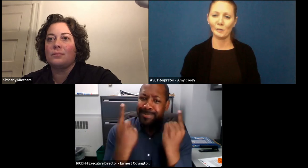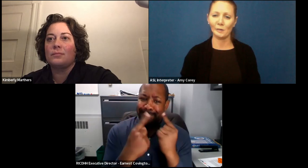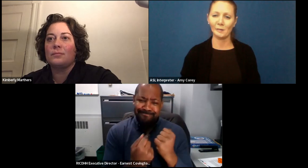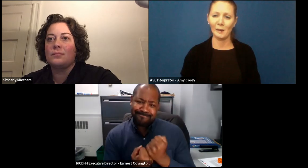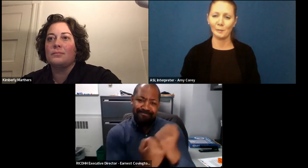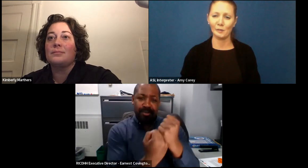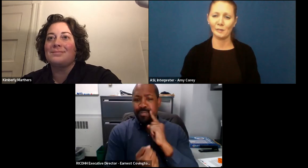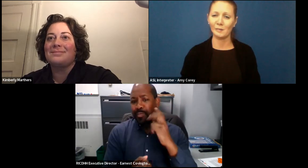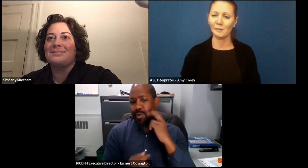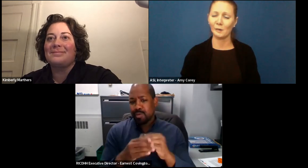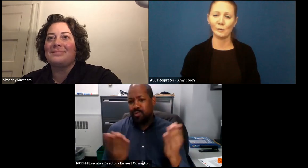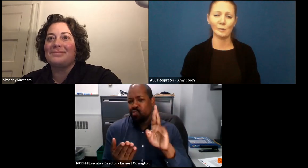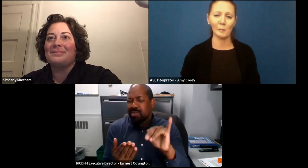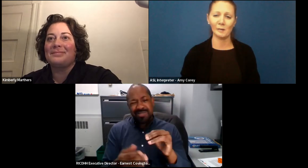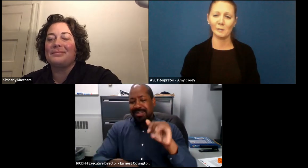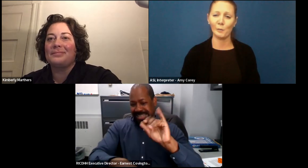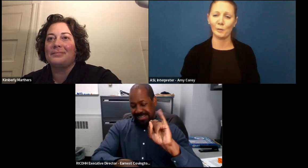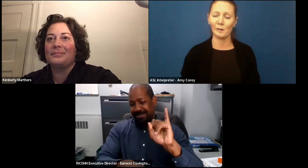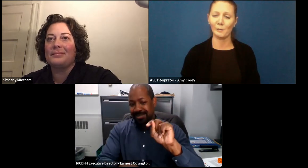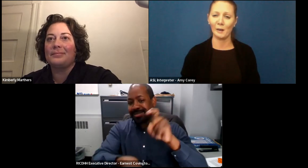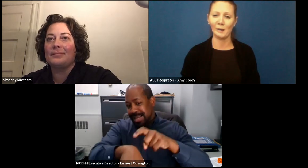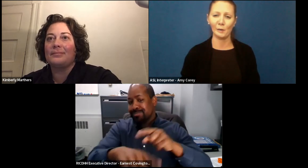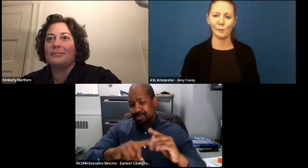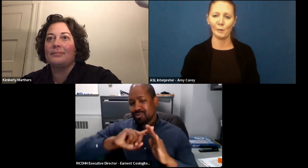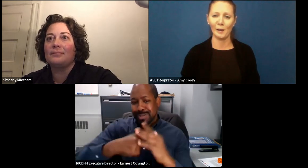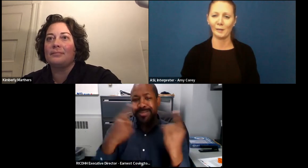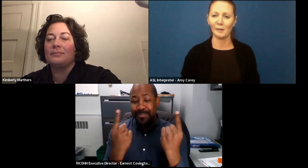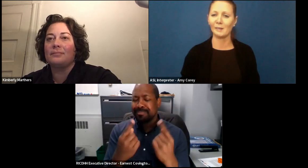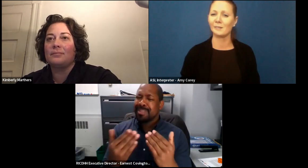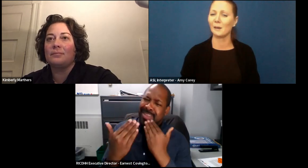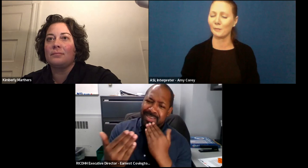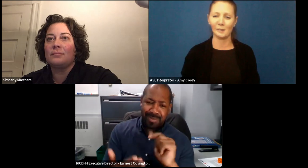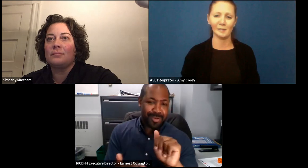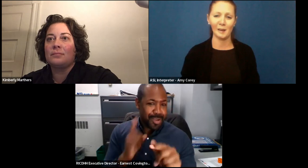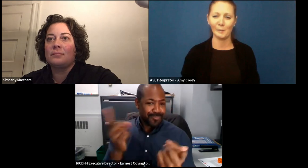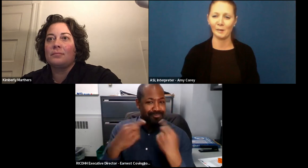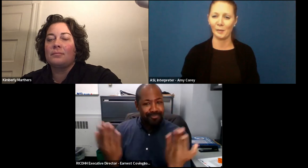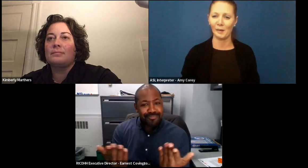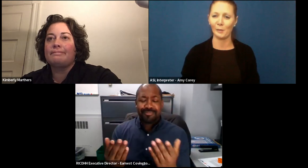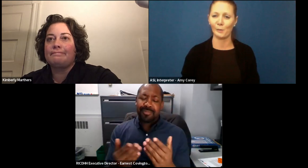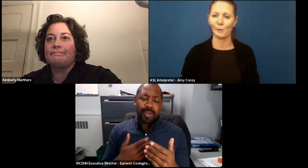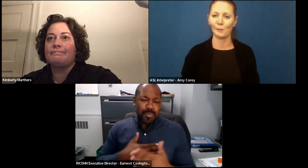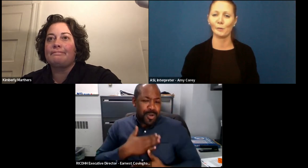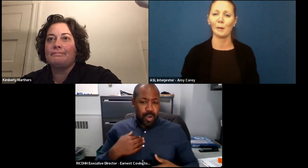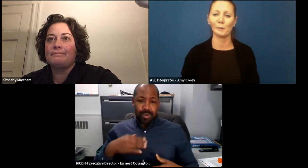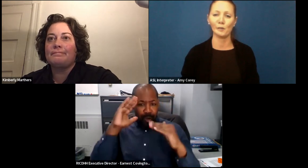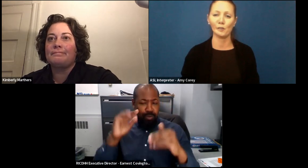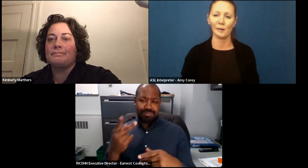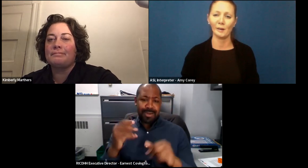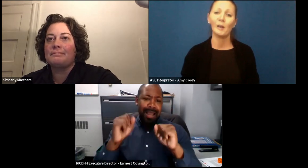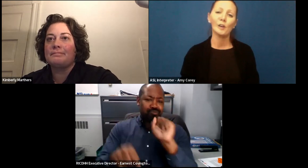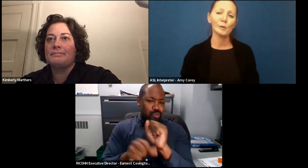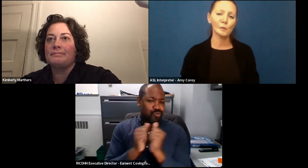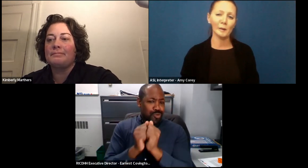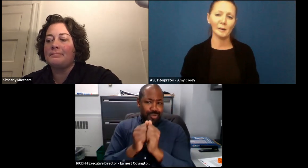hoping to establish and do something to support the deafblind here in Rhode Island. It's definitely time to get that on the road. So I